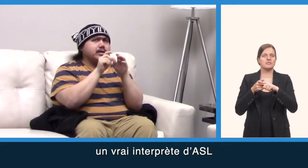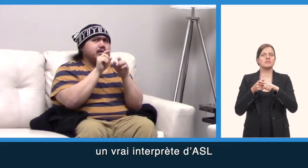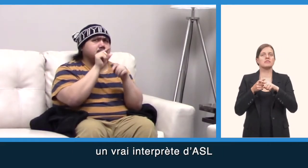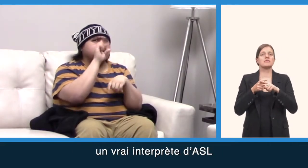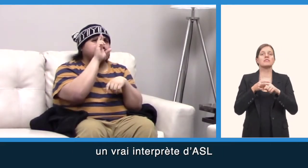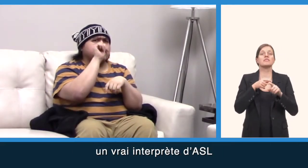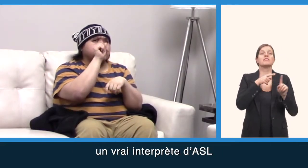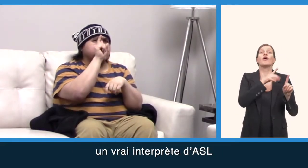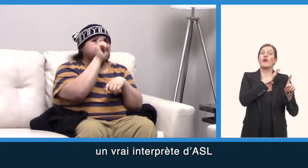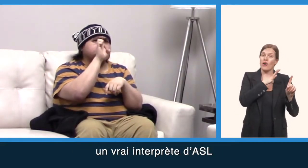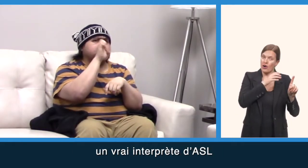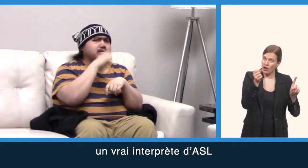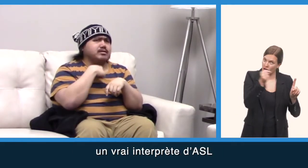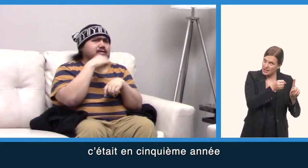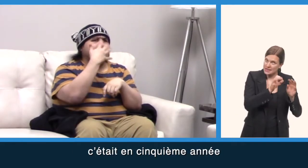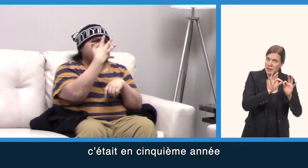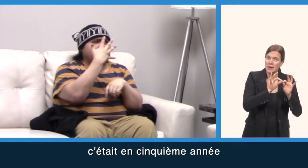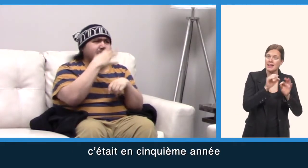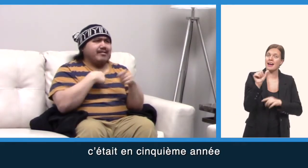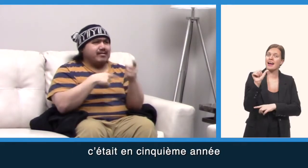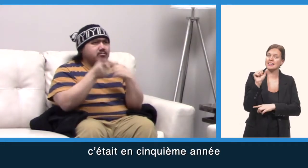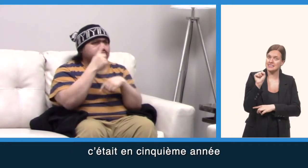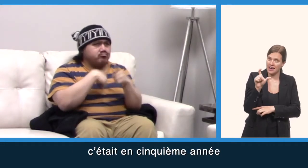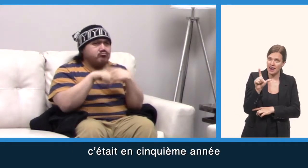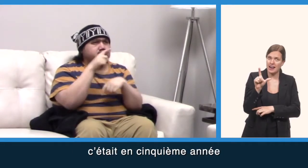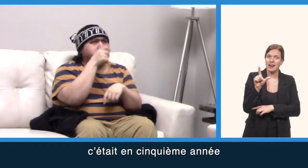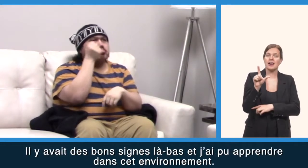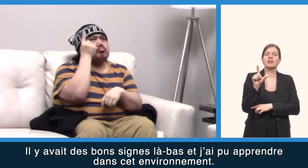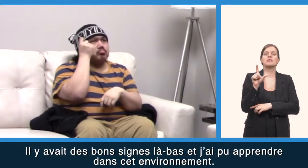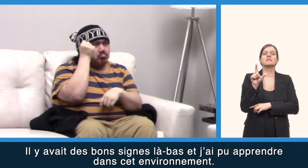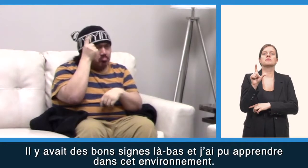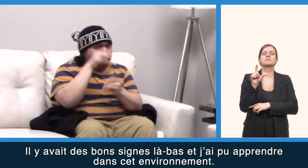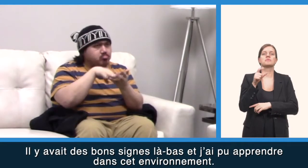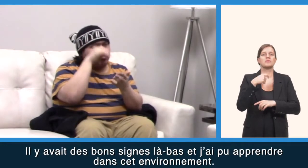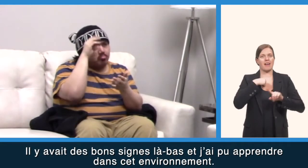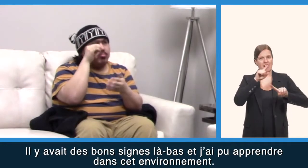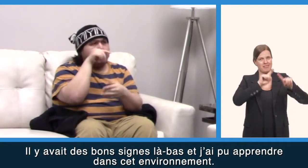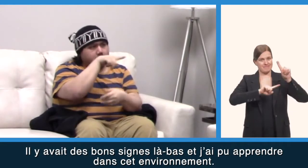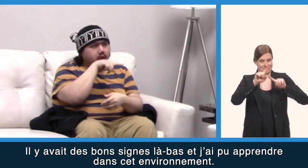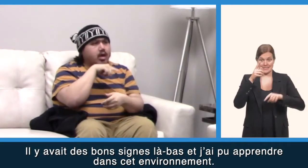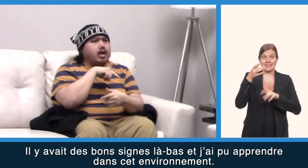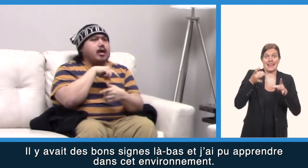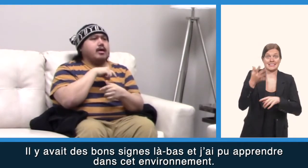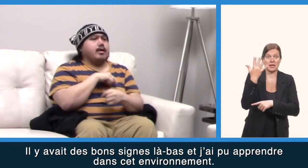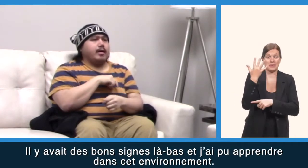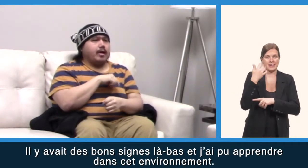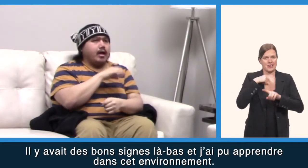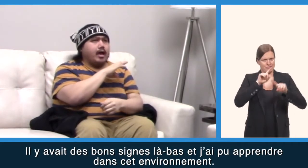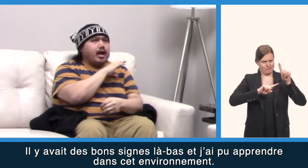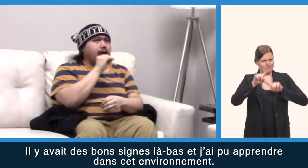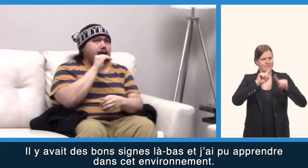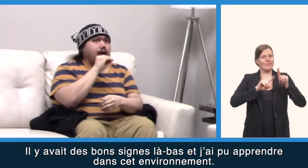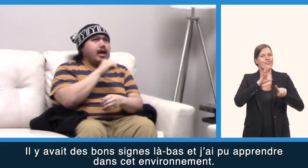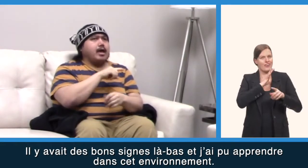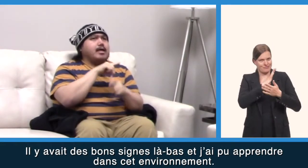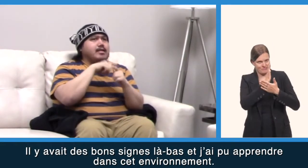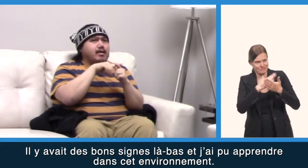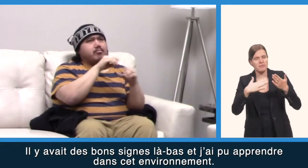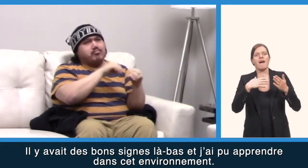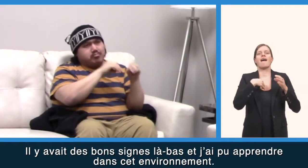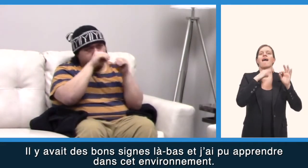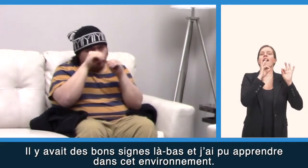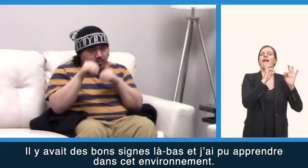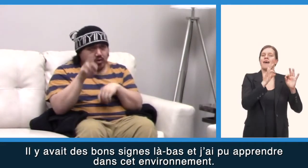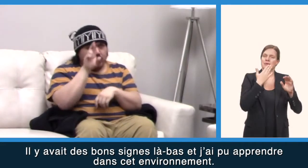real ASL interpreter. That was grade 5, so I had good signing there, and I could learn in that